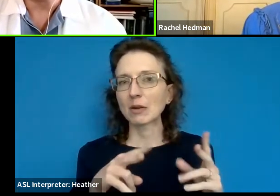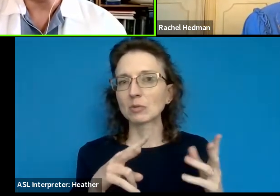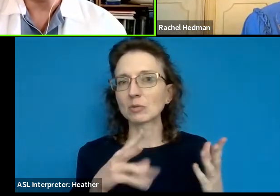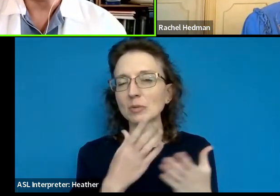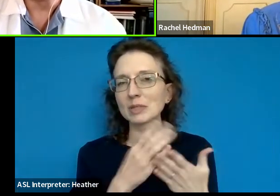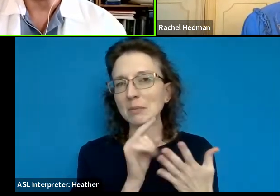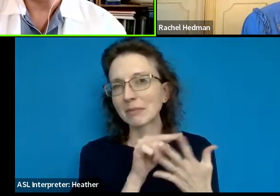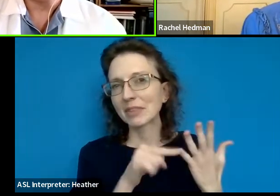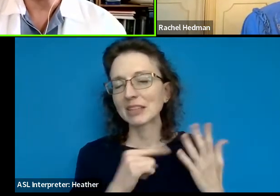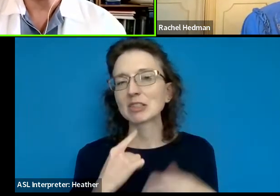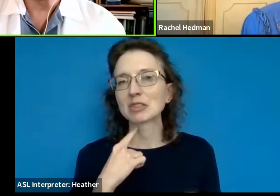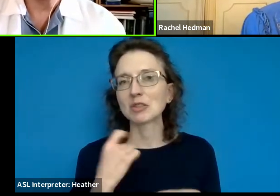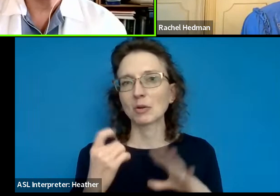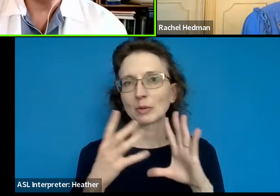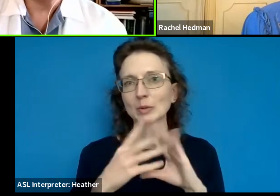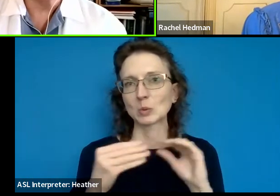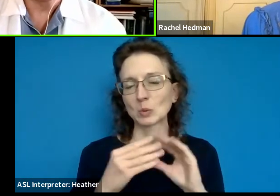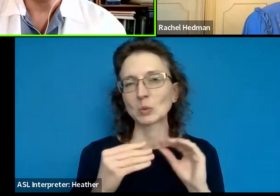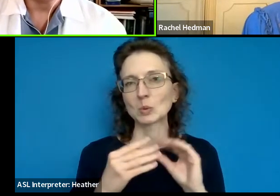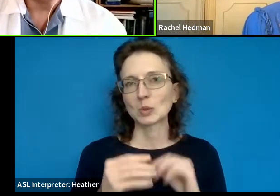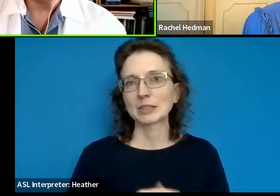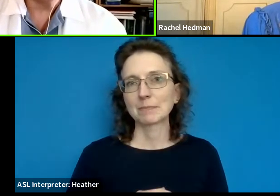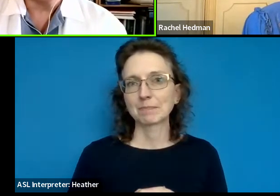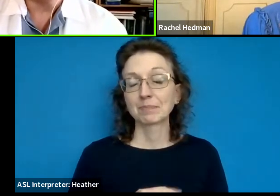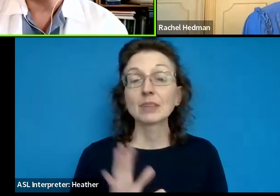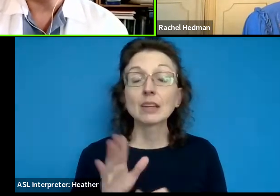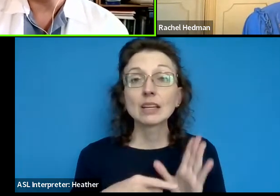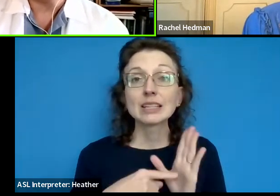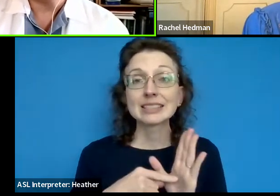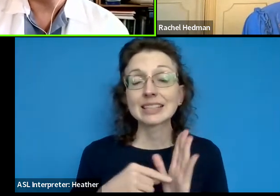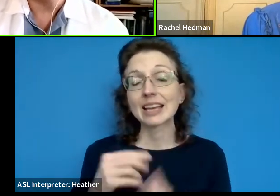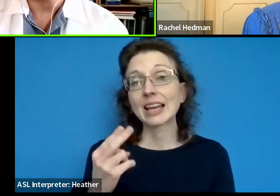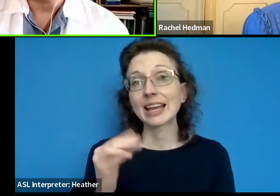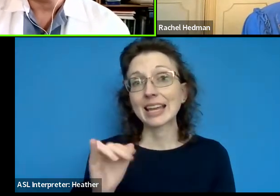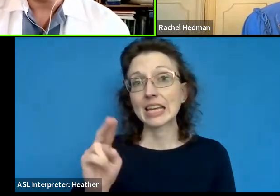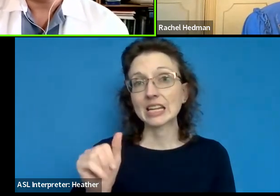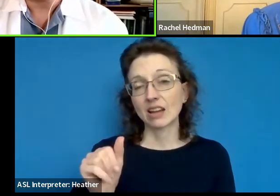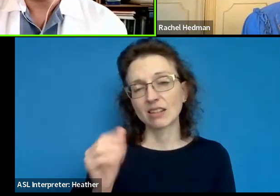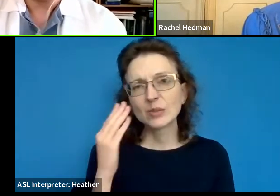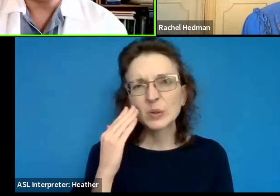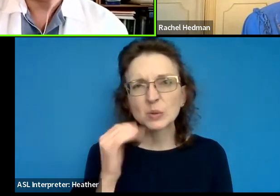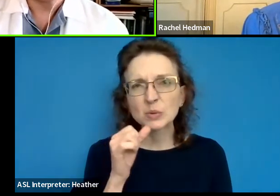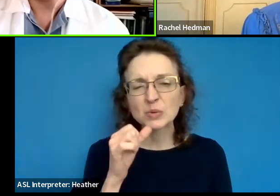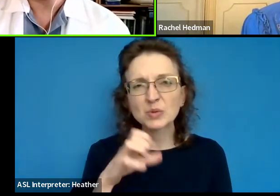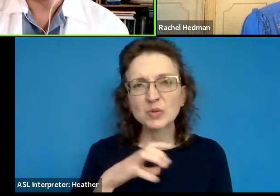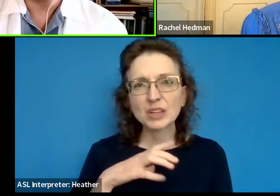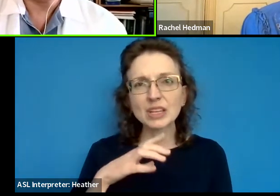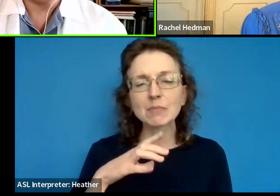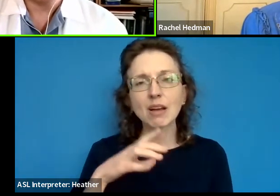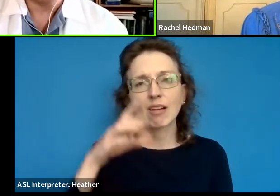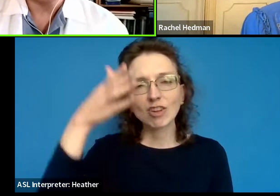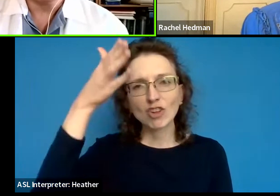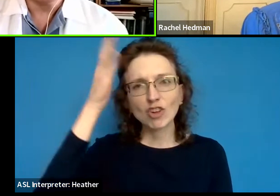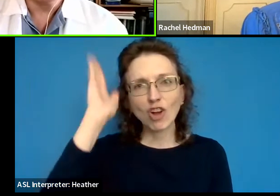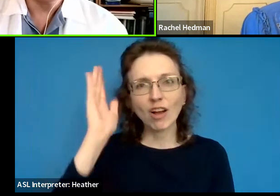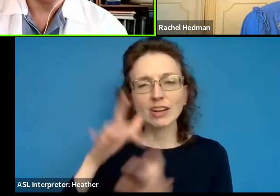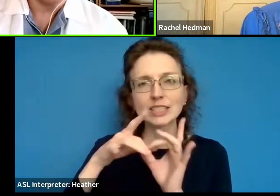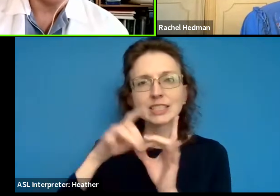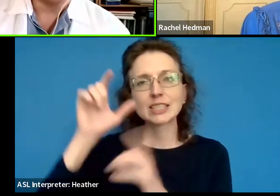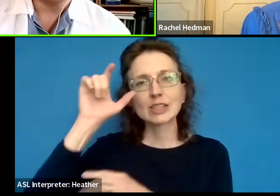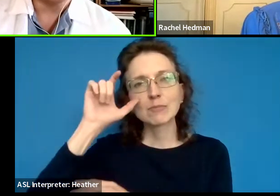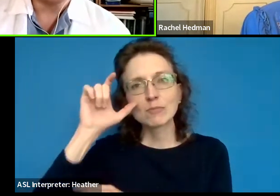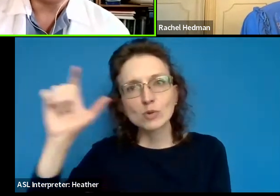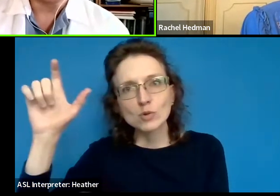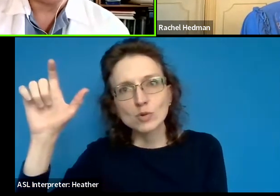some of these stories. Yeah. So just to give you an example, Hina, the female goddess that is associated with the